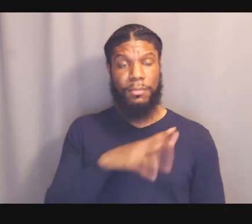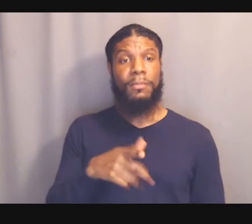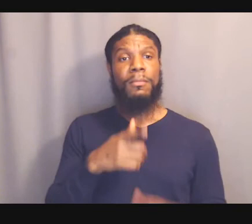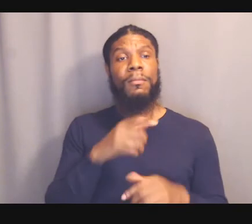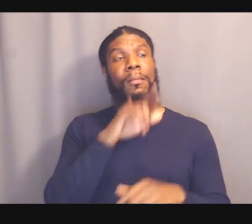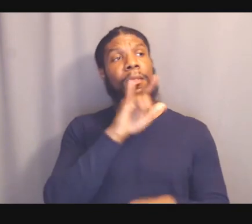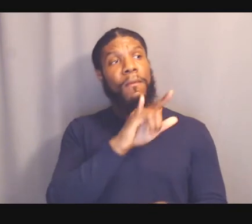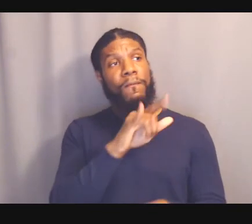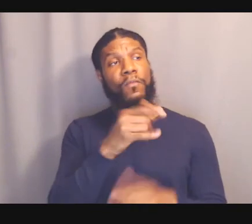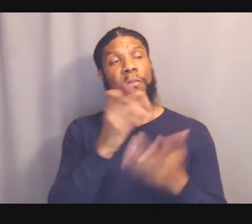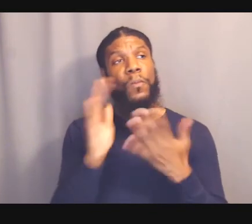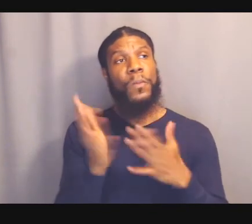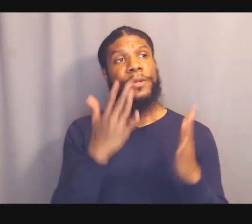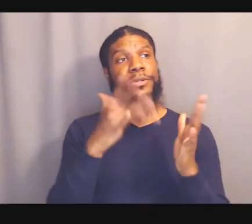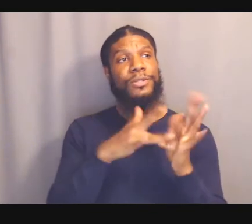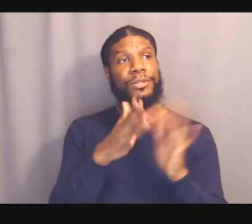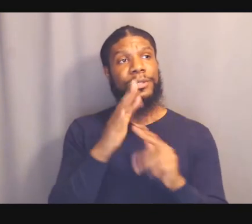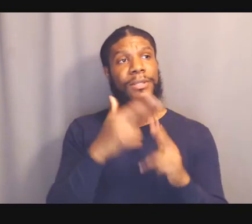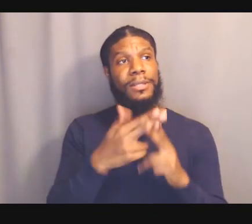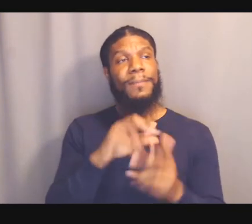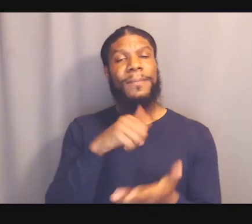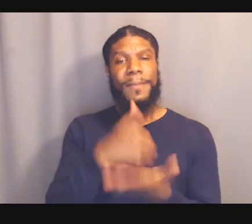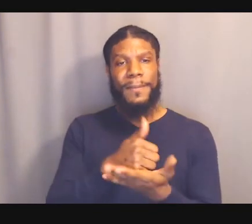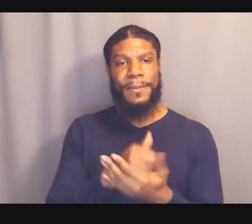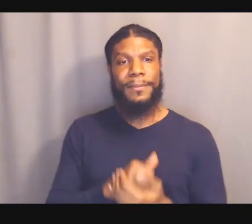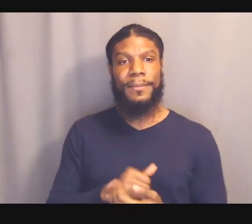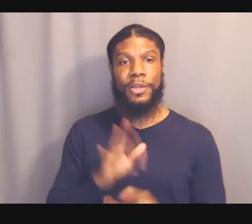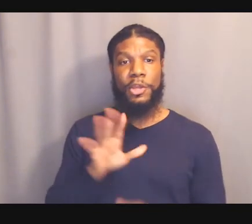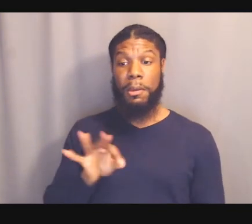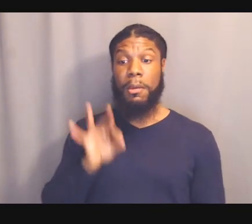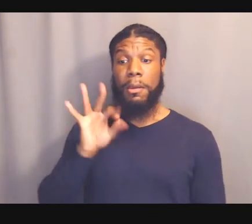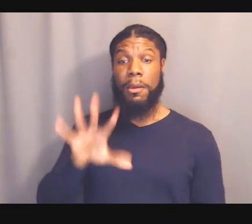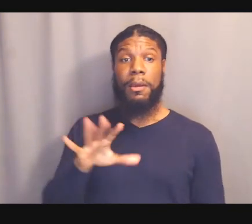name. Amen. Here's your good word.